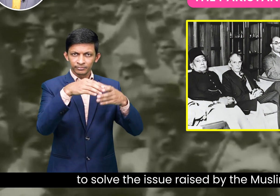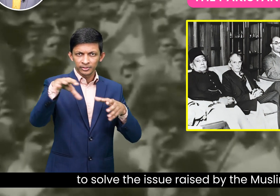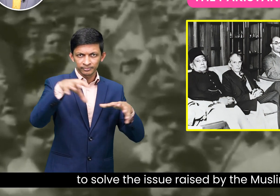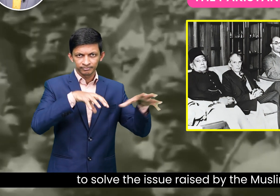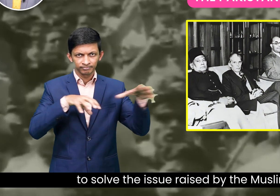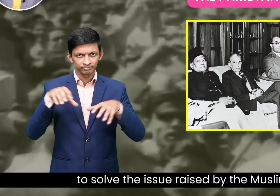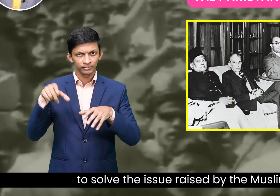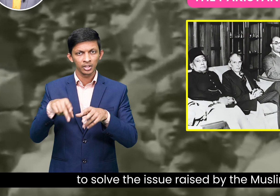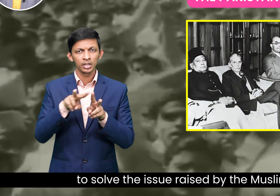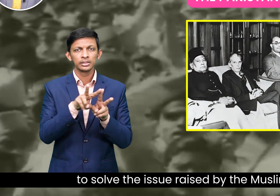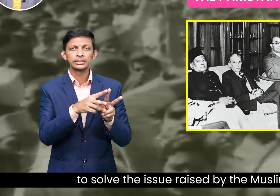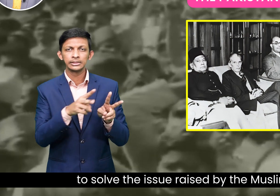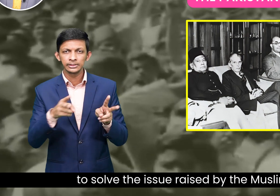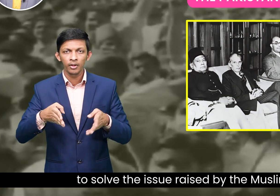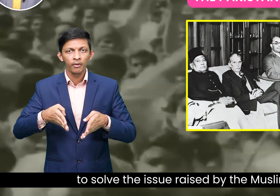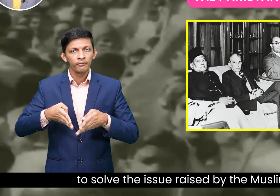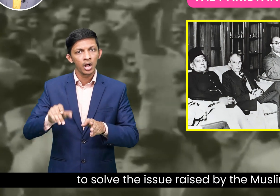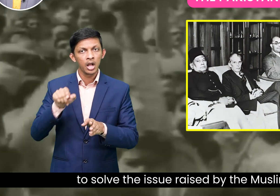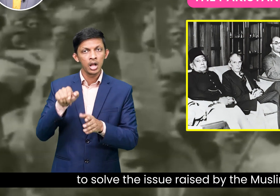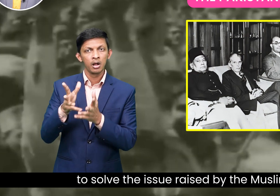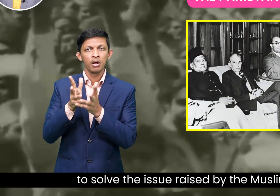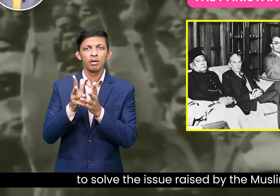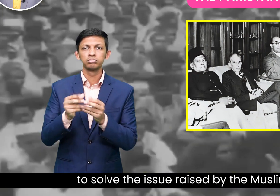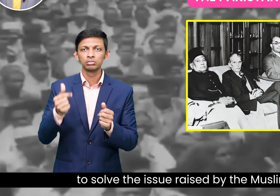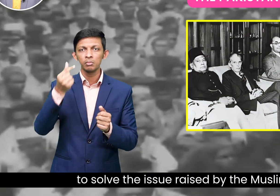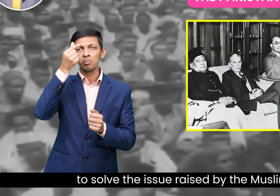issue raised by the Muslim League.